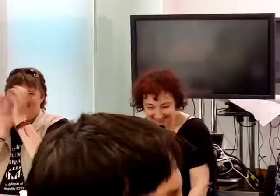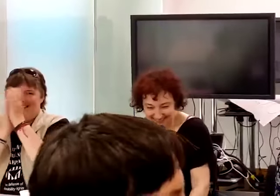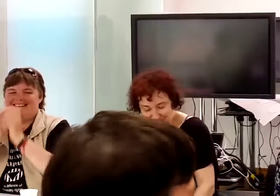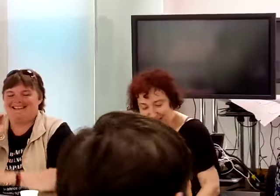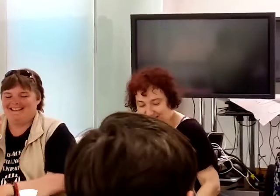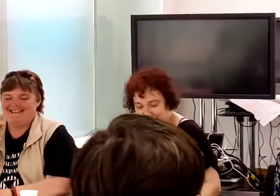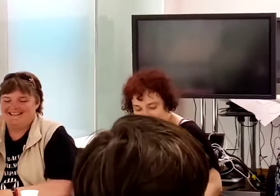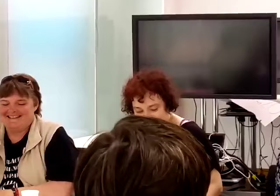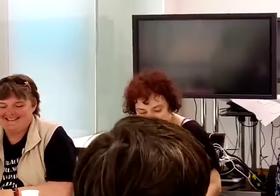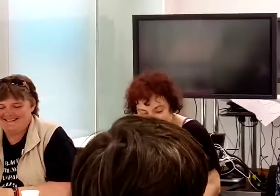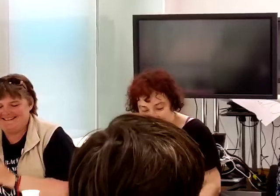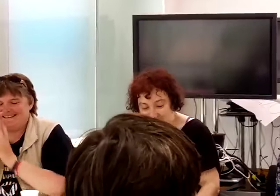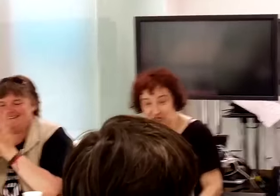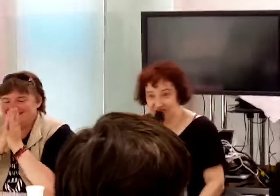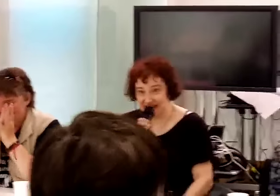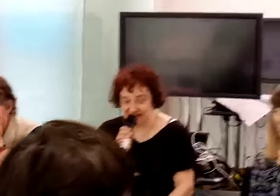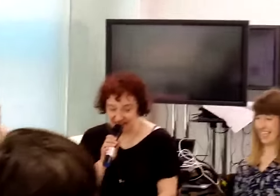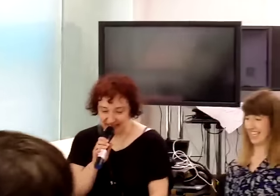Mandy.